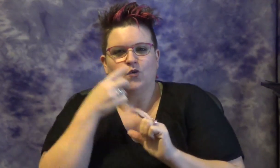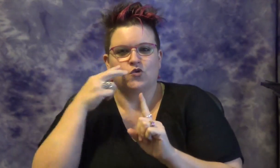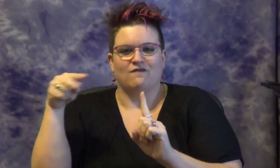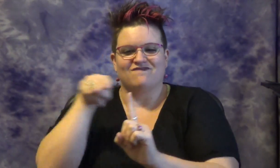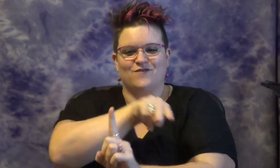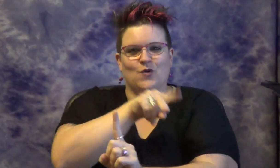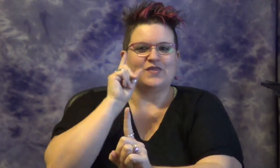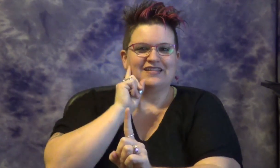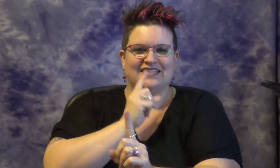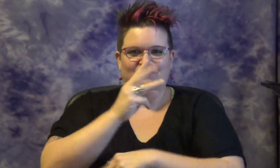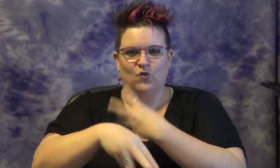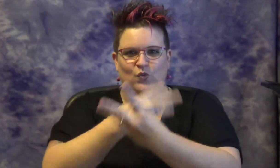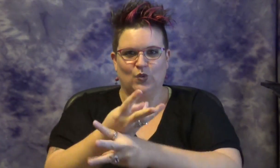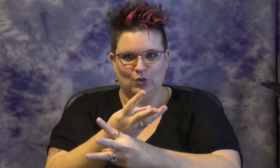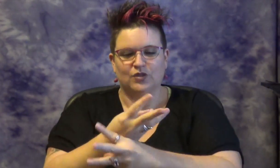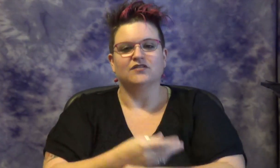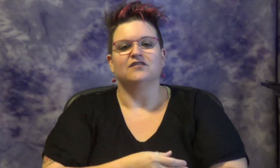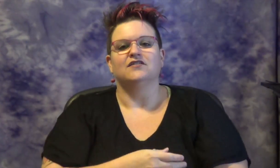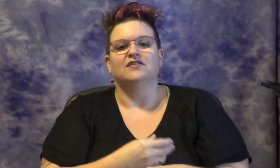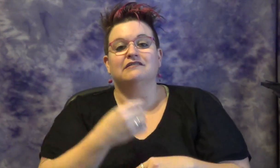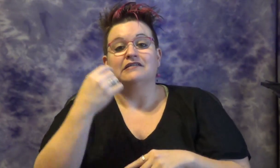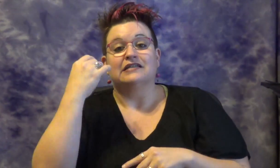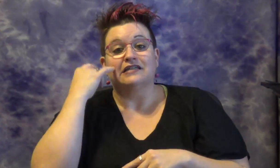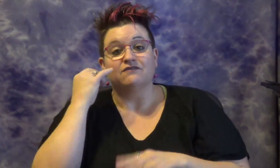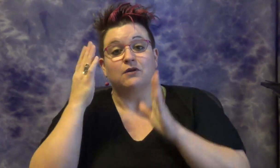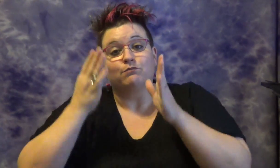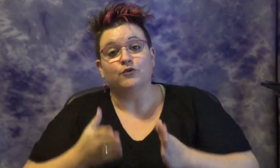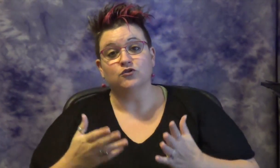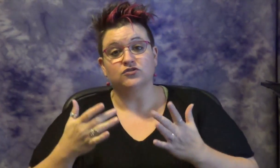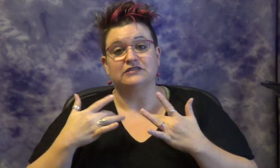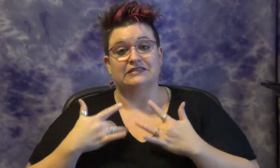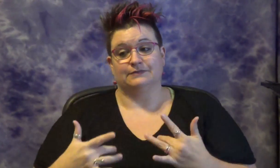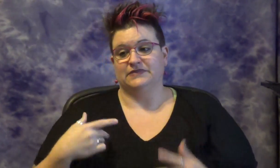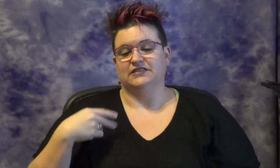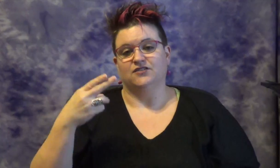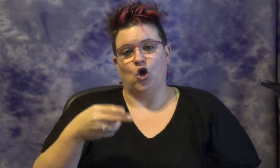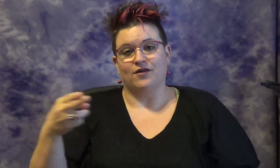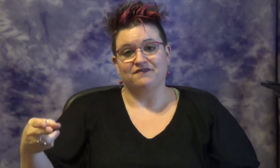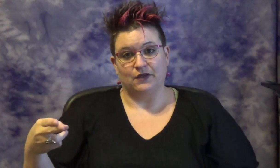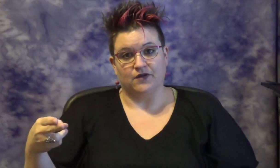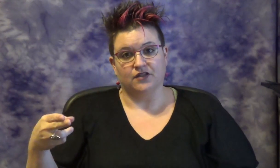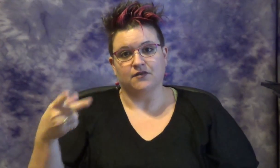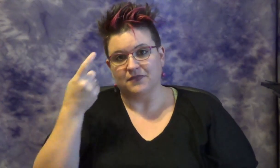So you say, we're going to talk about attitudinal perspective. That means your attitude based